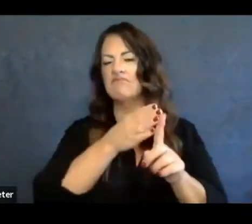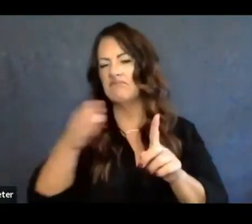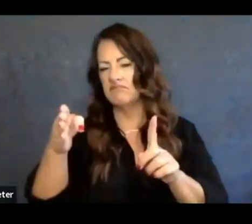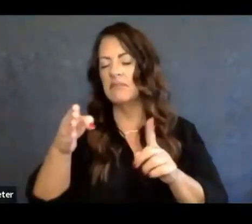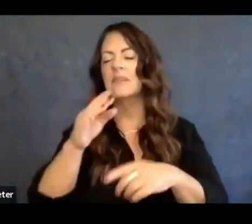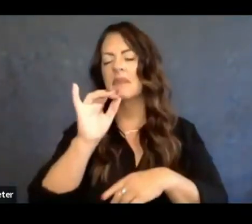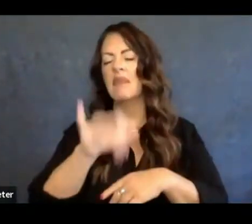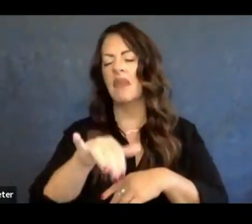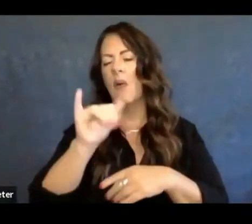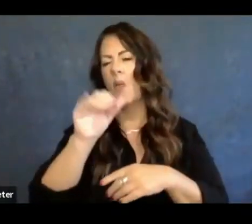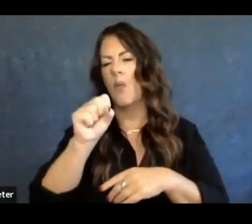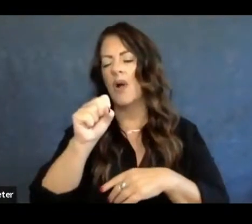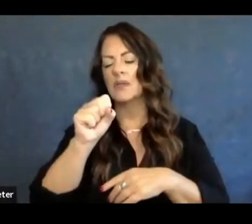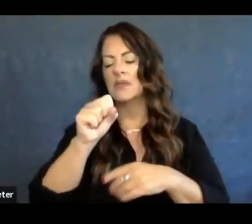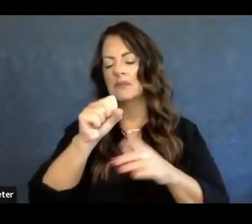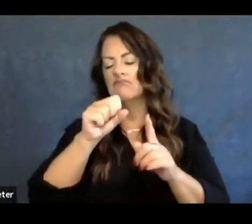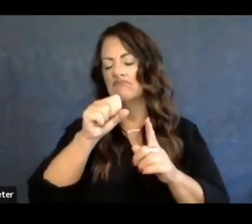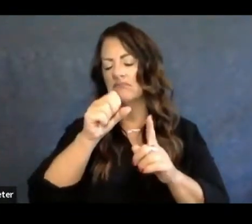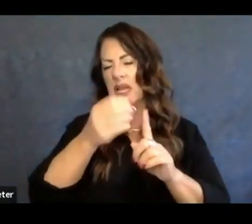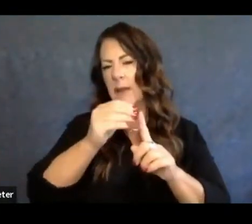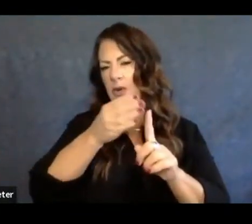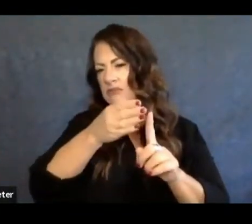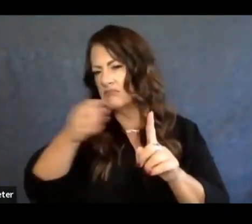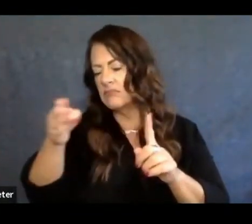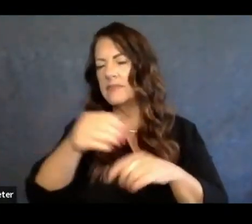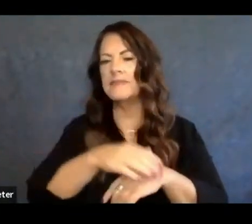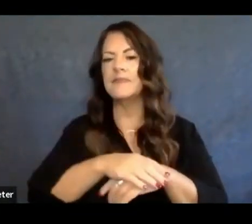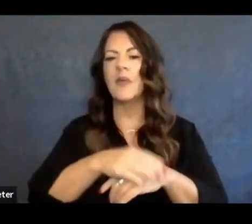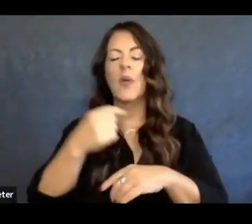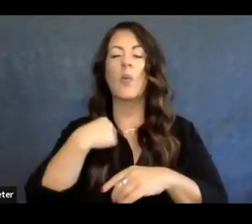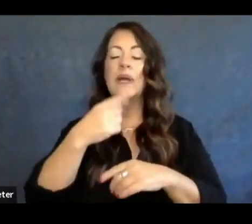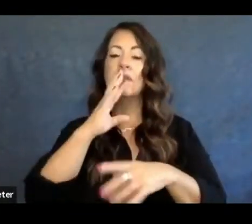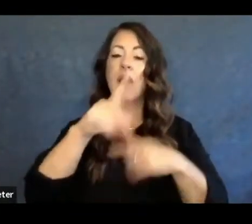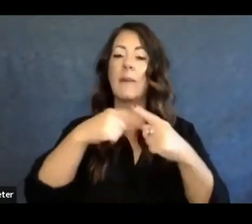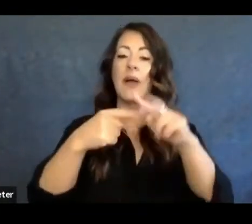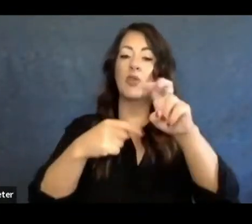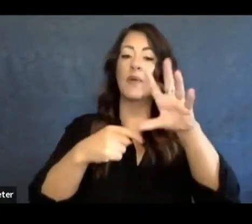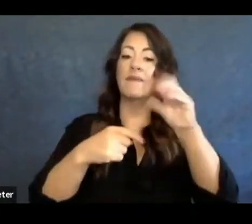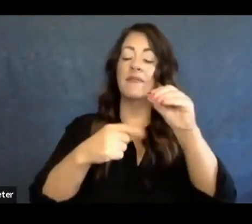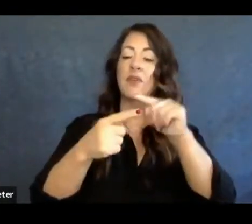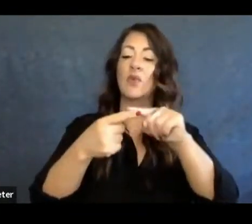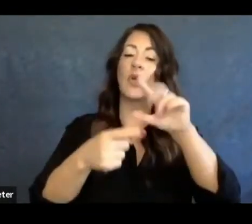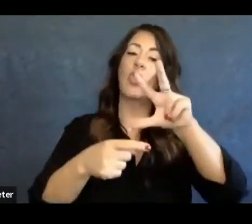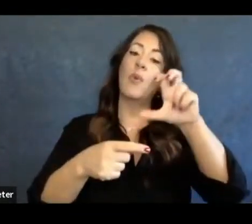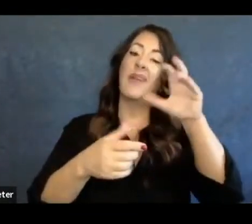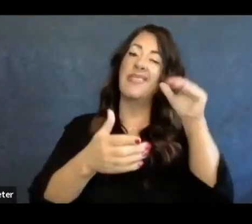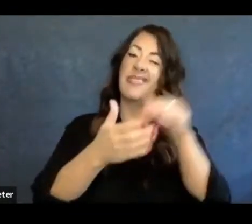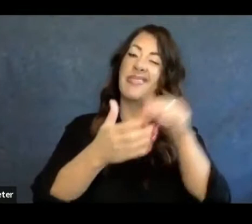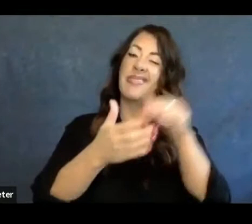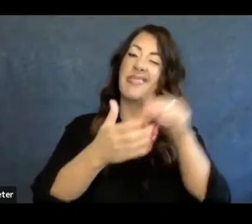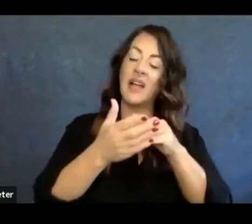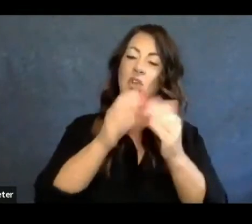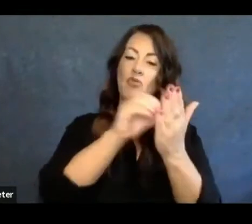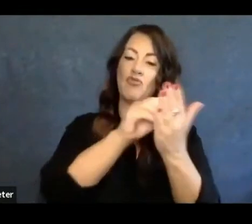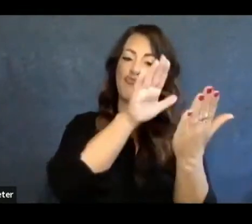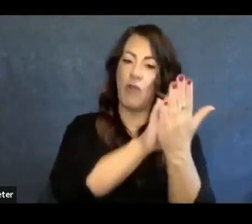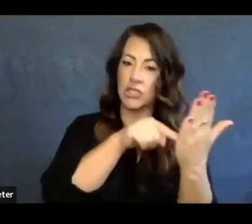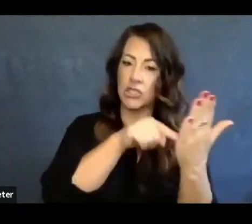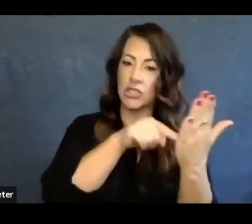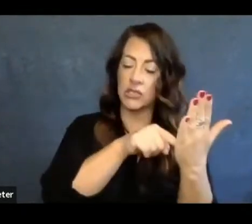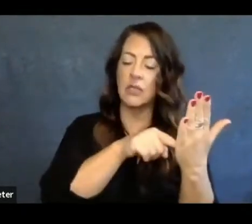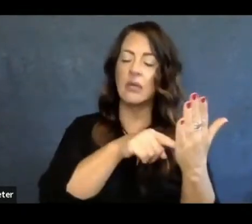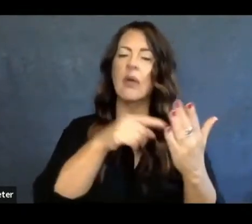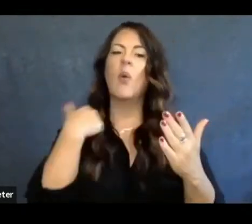and I mentioned 250 to 300,000 records, I appreciate a chance to clarify, those are records. We often